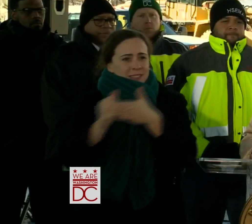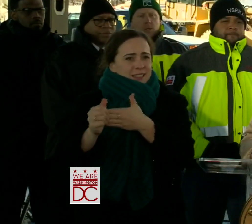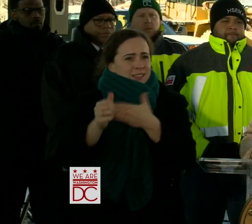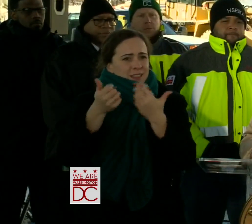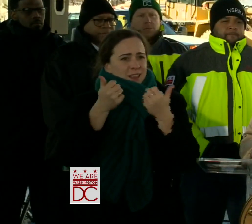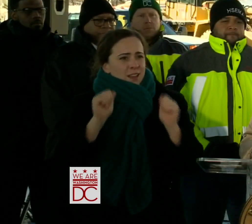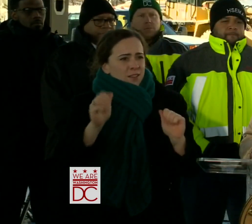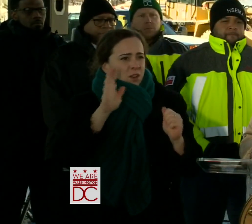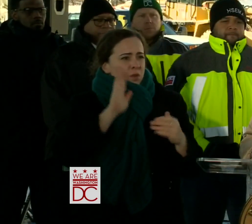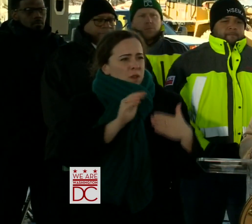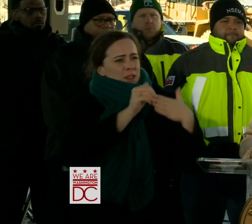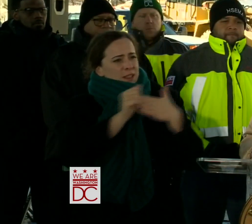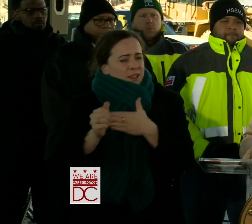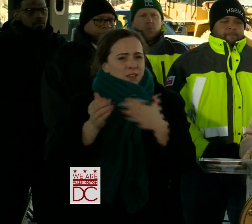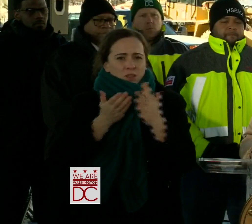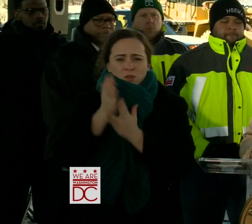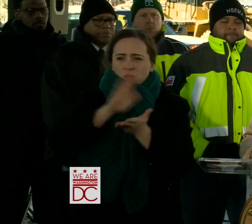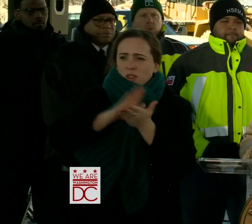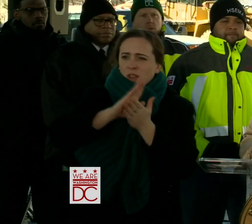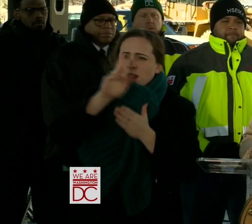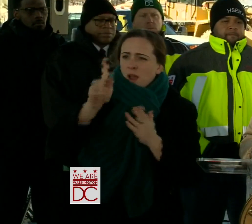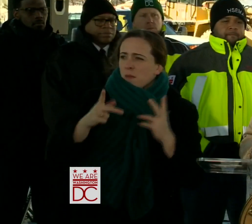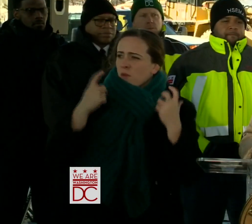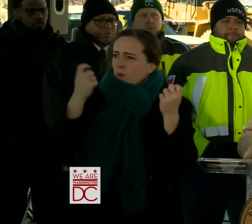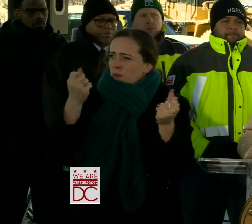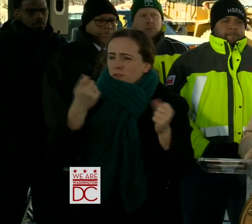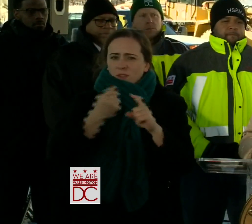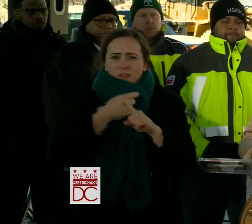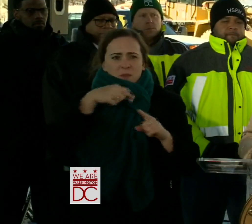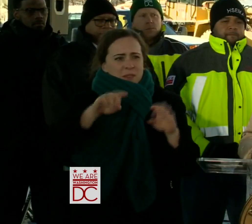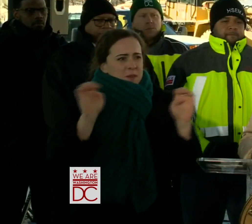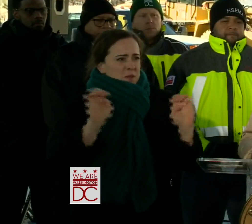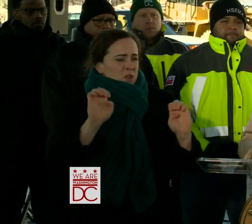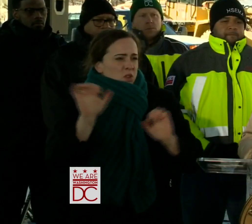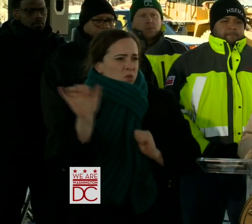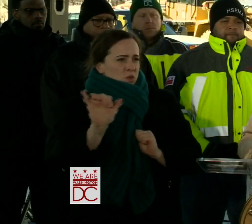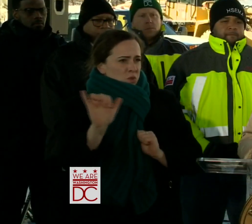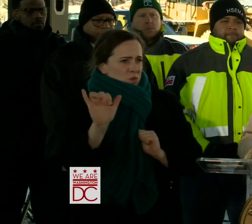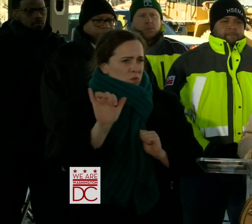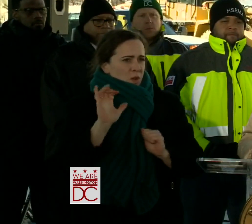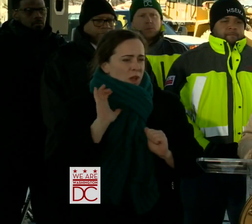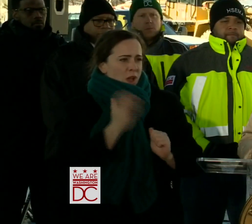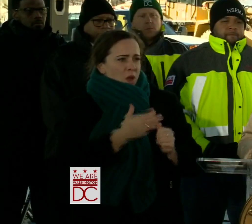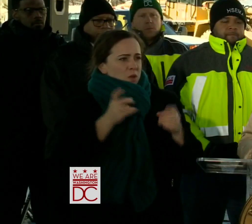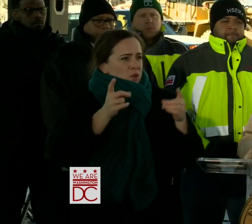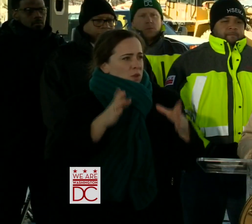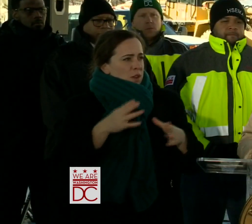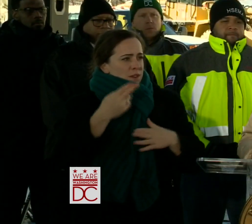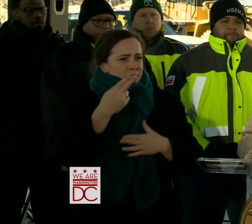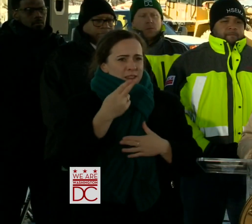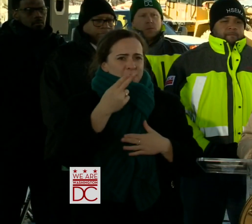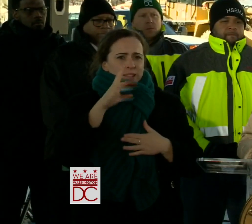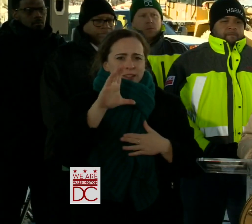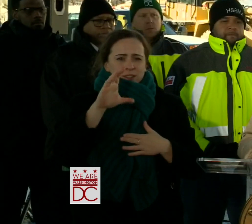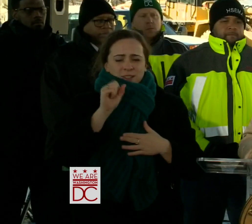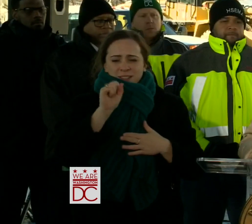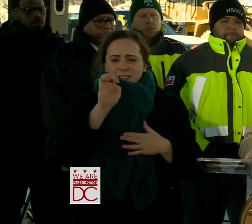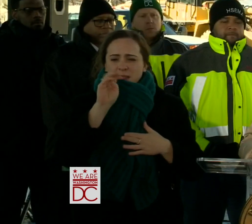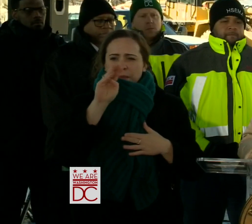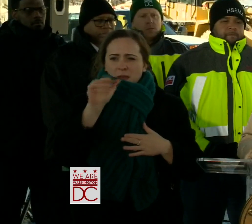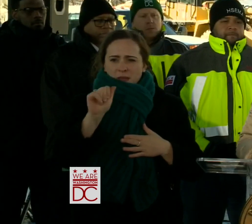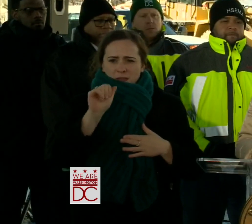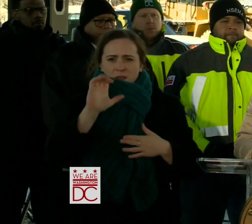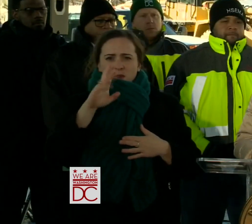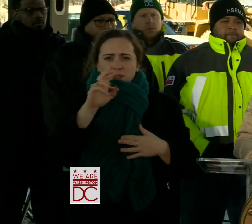will direct us through the cleanup and recovery from this emergency as well. Our Director of HSEMA, Chris